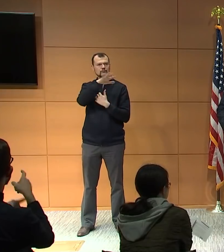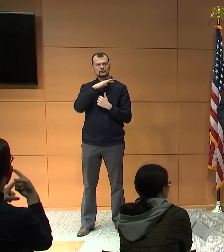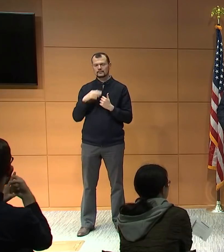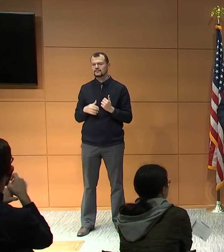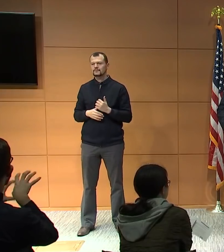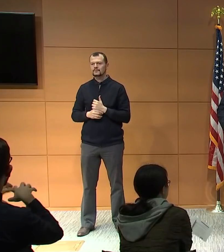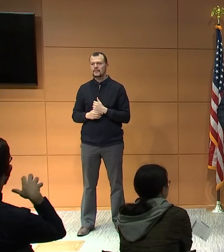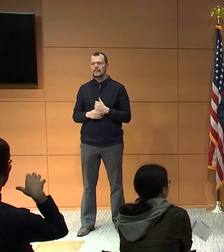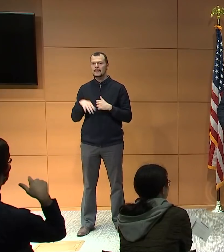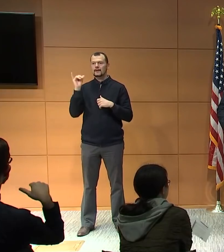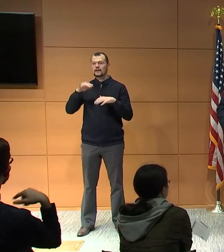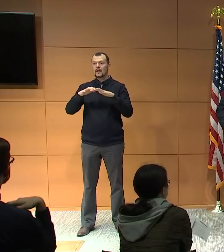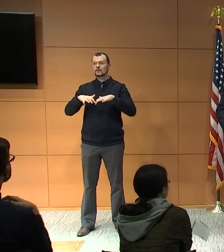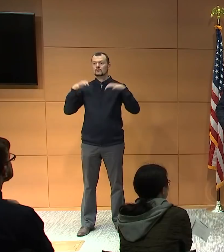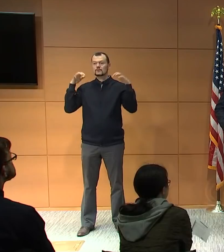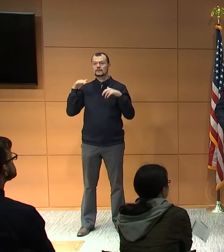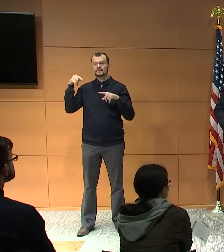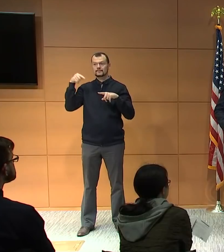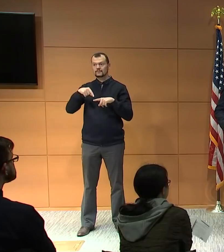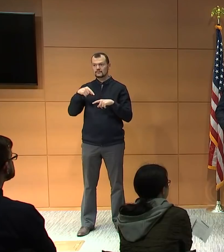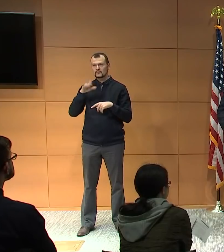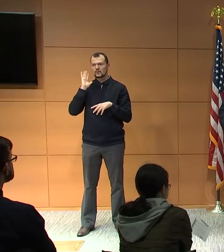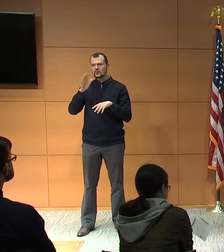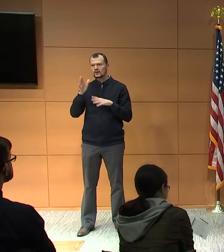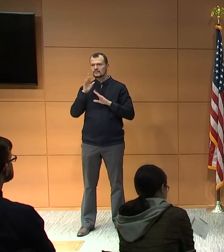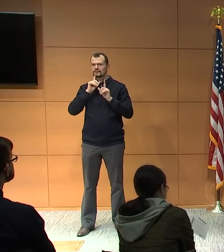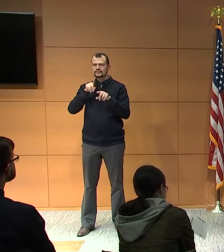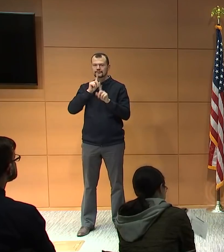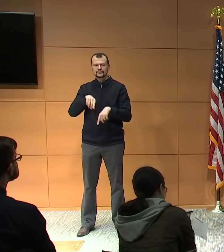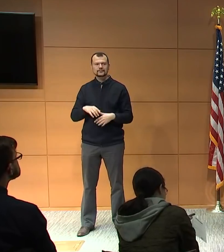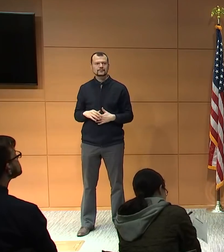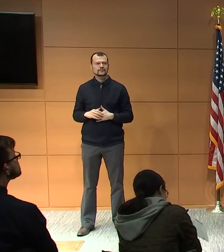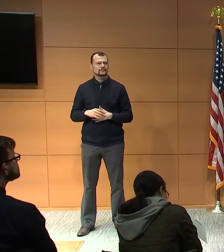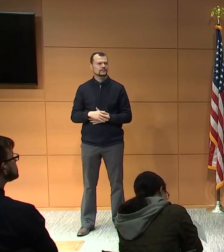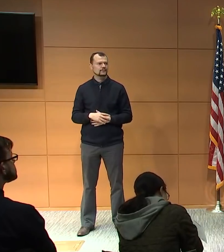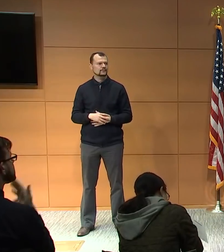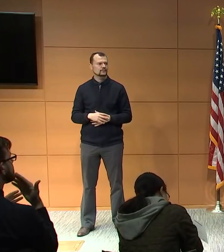if necessary. Thank you. Chairman McKay.